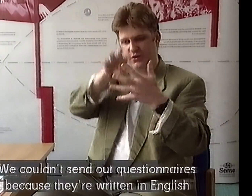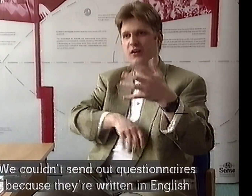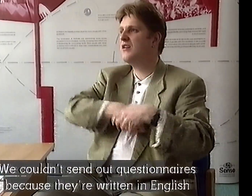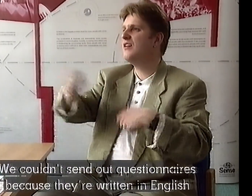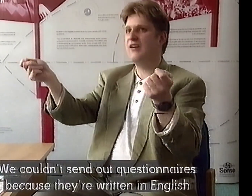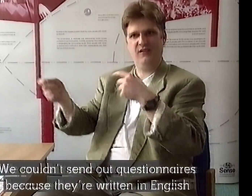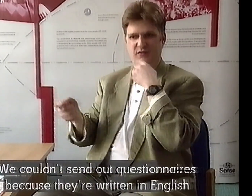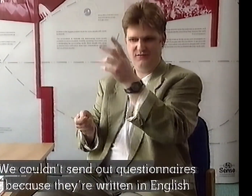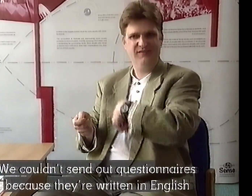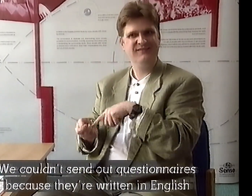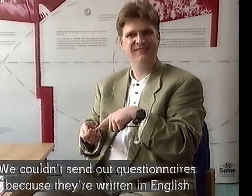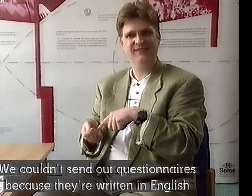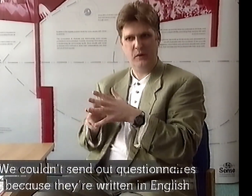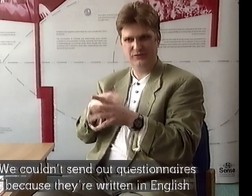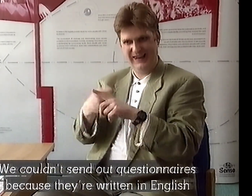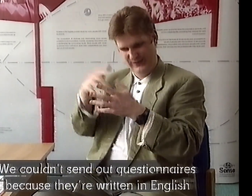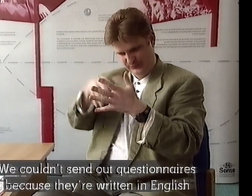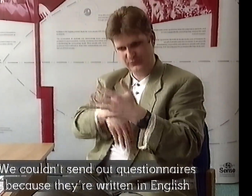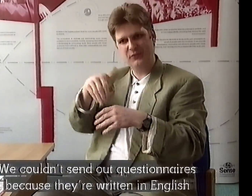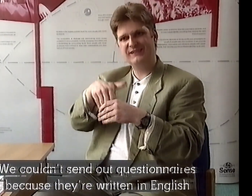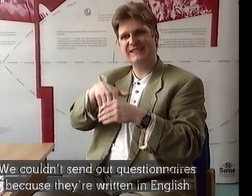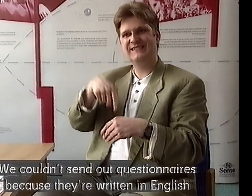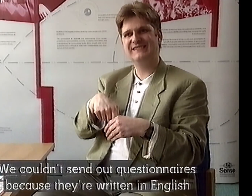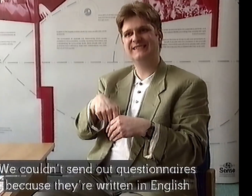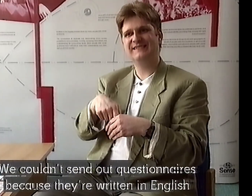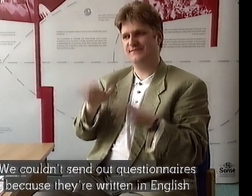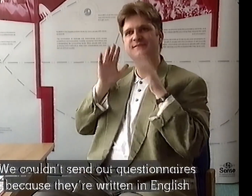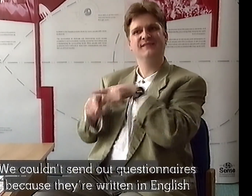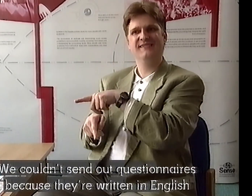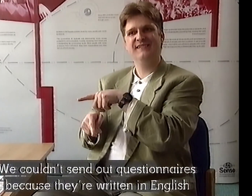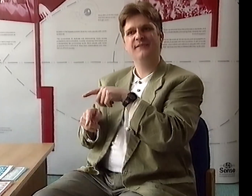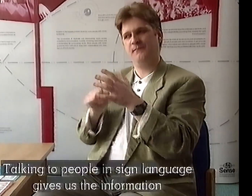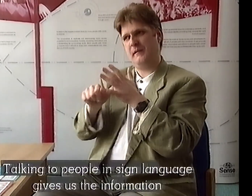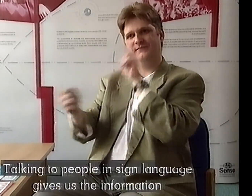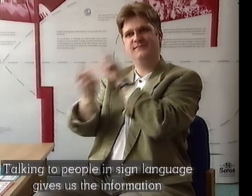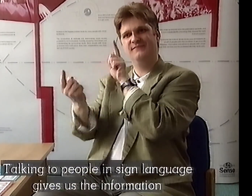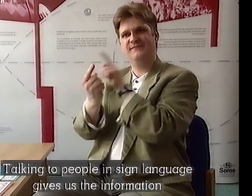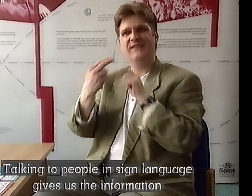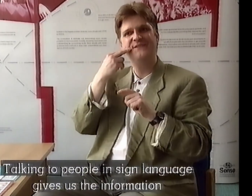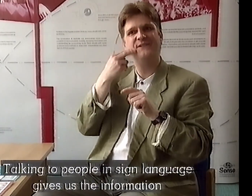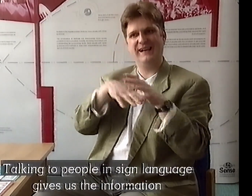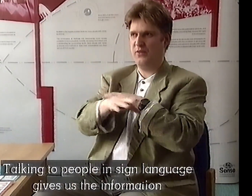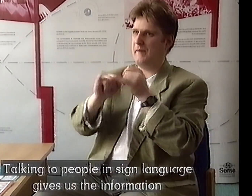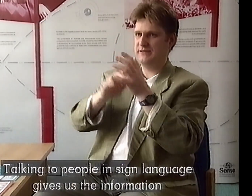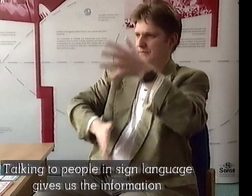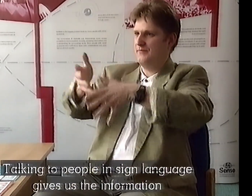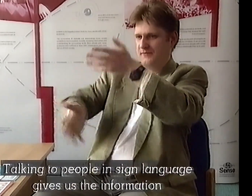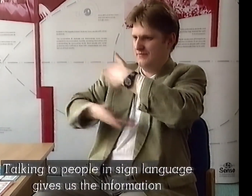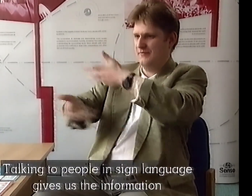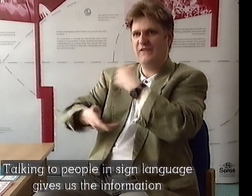send out questionnaires because they're written in English. We wouldn't get many back. So meeting people and talking to them in sign language gives us the